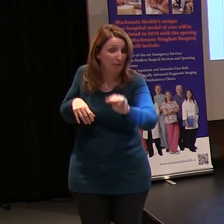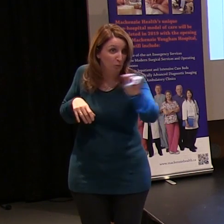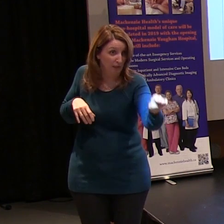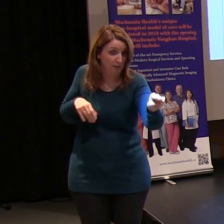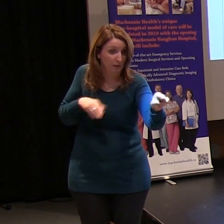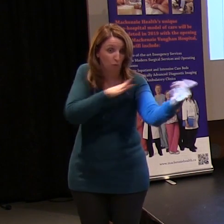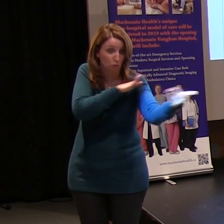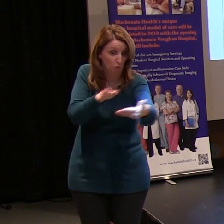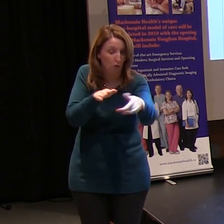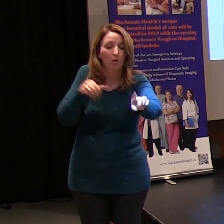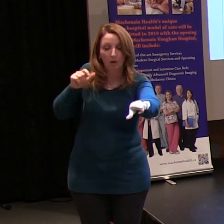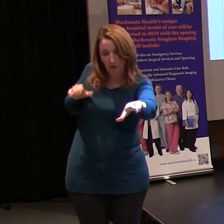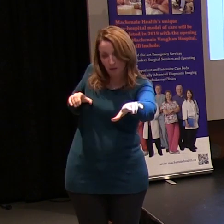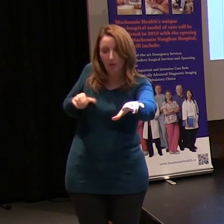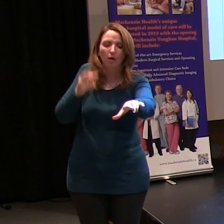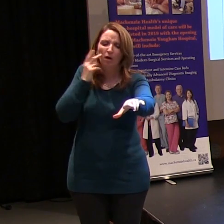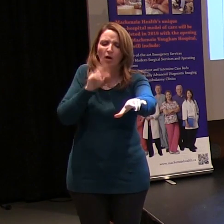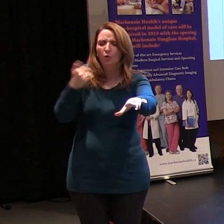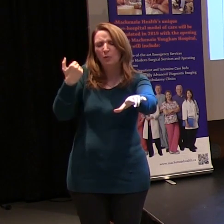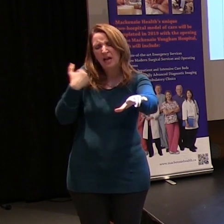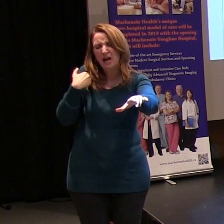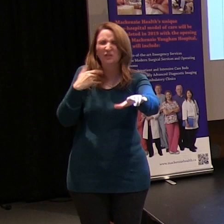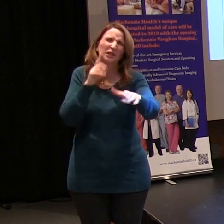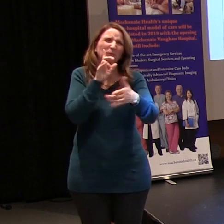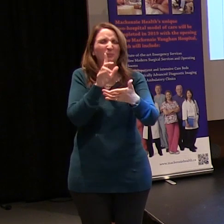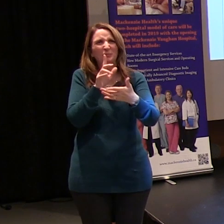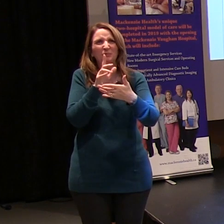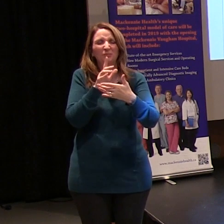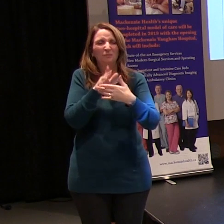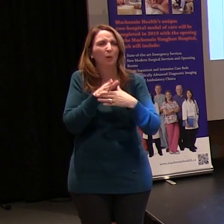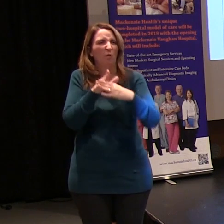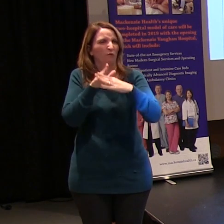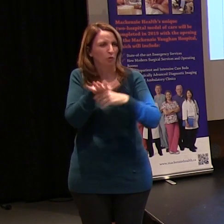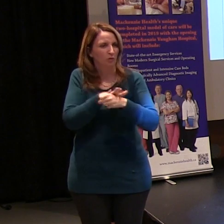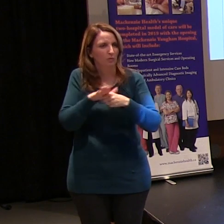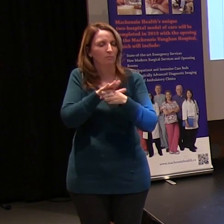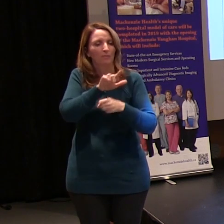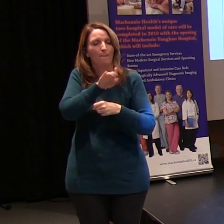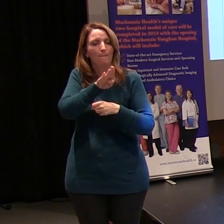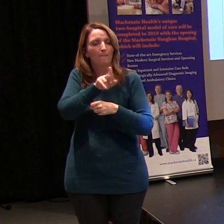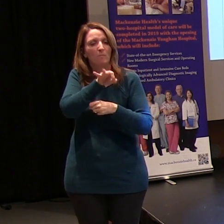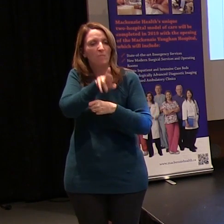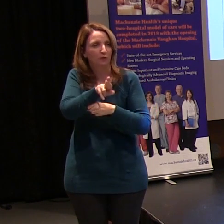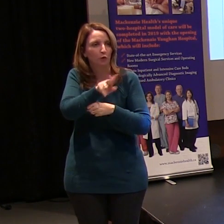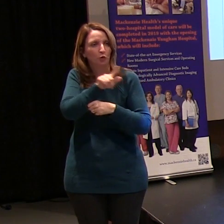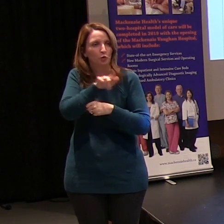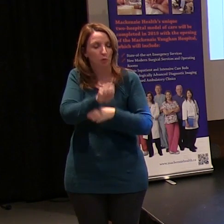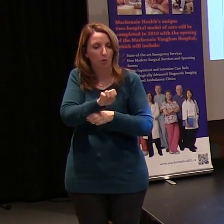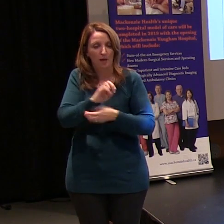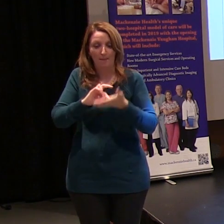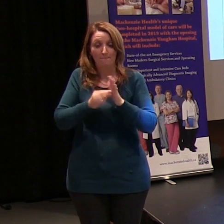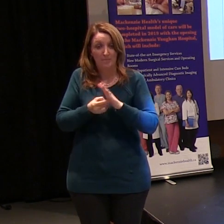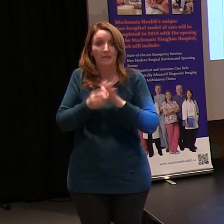really to create a buffer zone, or what the city called transitional zone, that we are reducing our height or